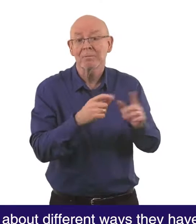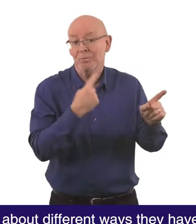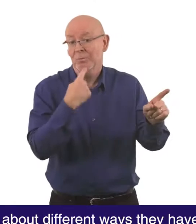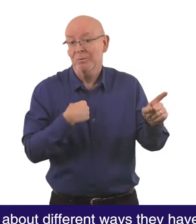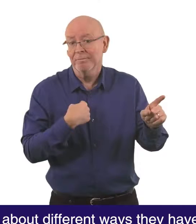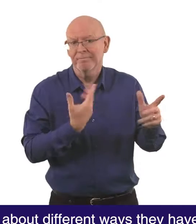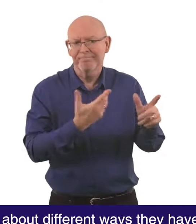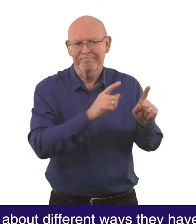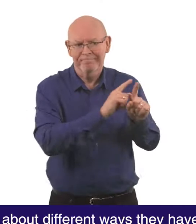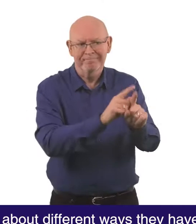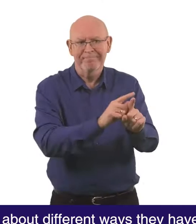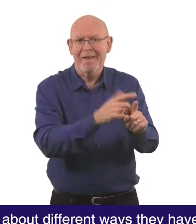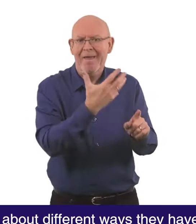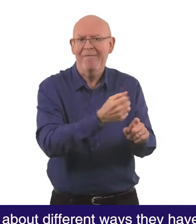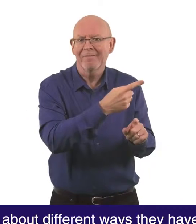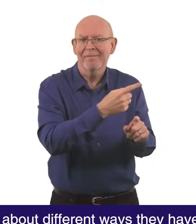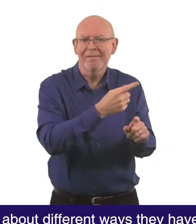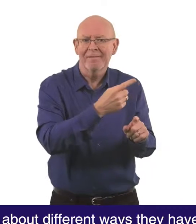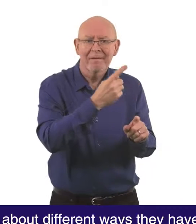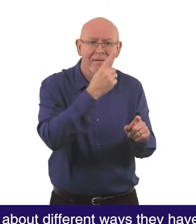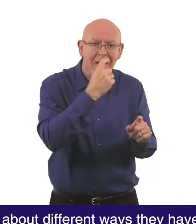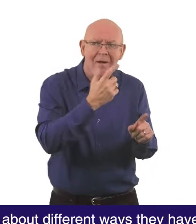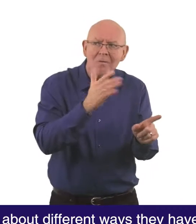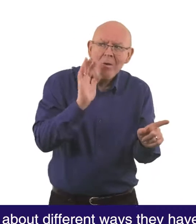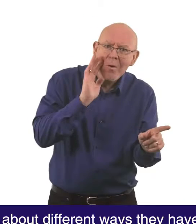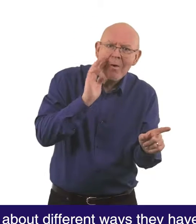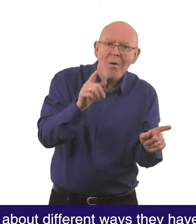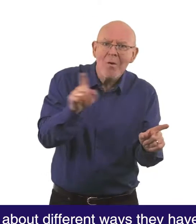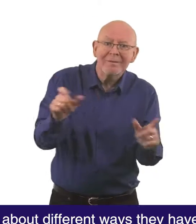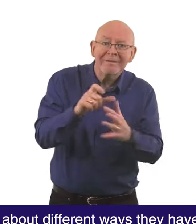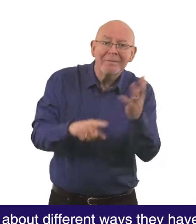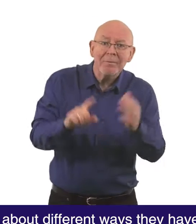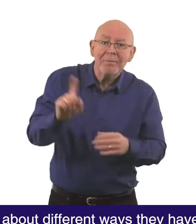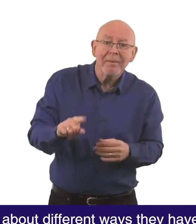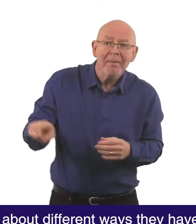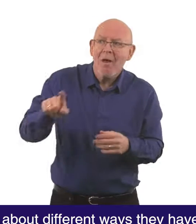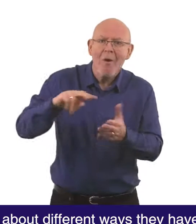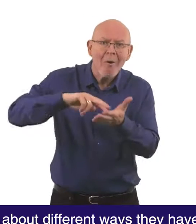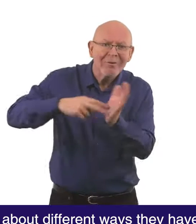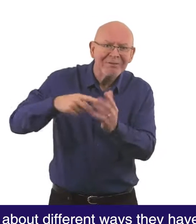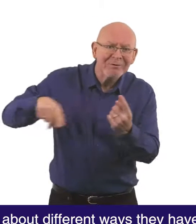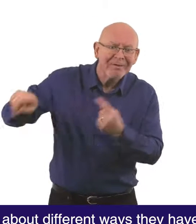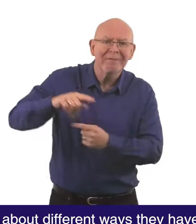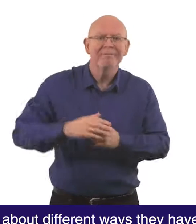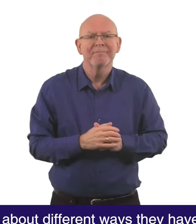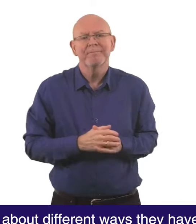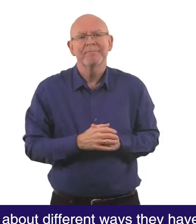DWP told us about different ways they have for listening to disability organizations and disabled people.